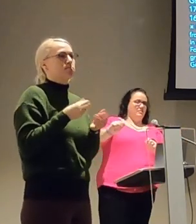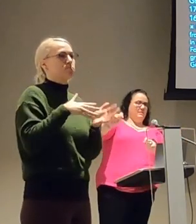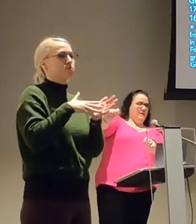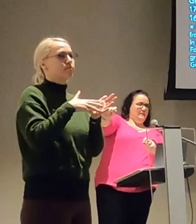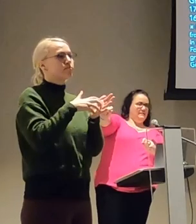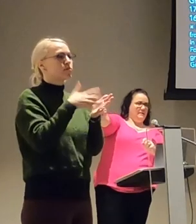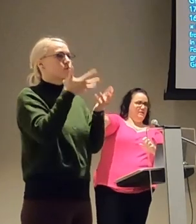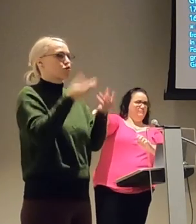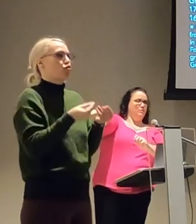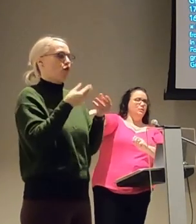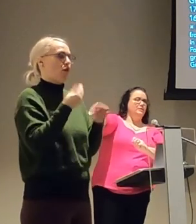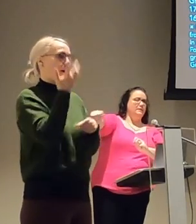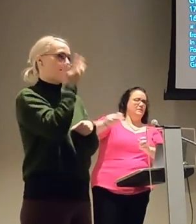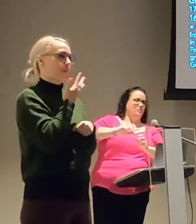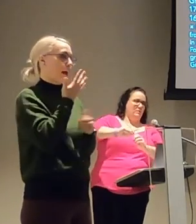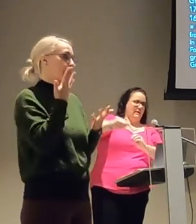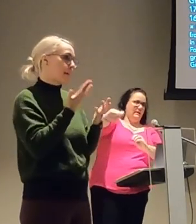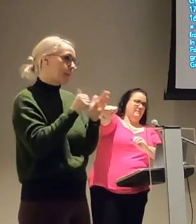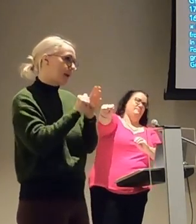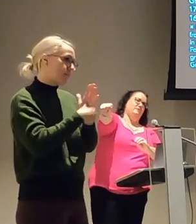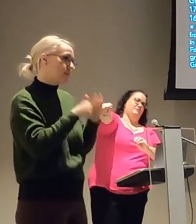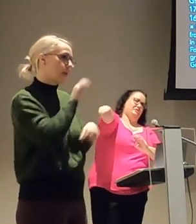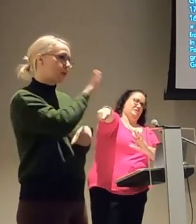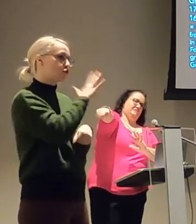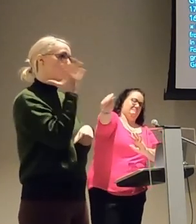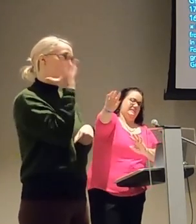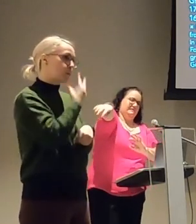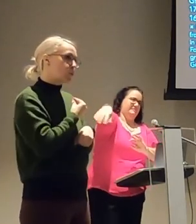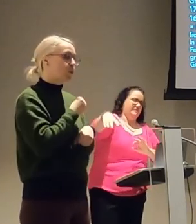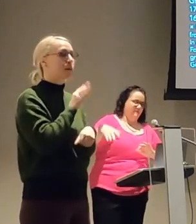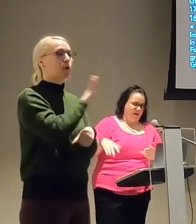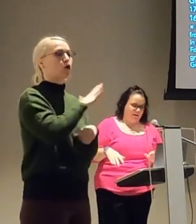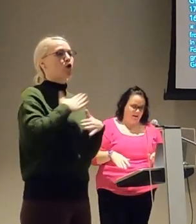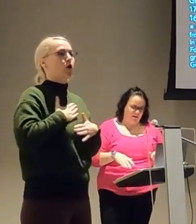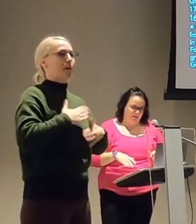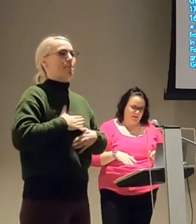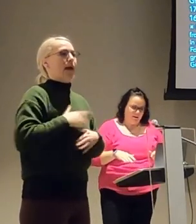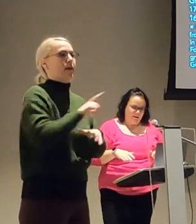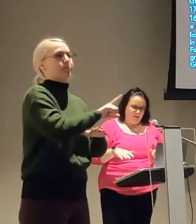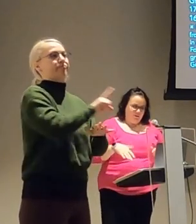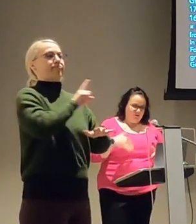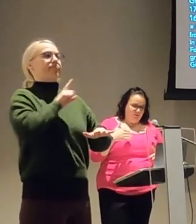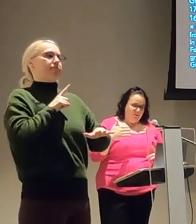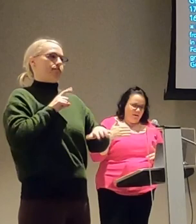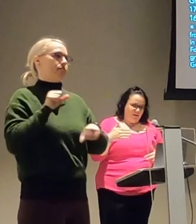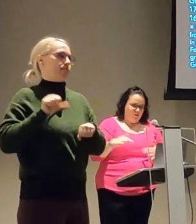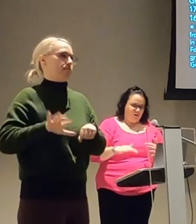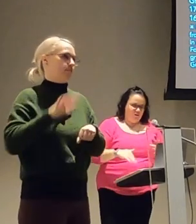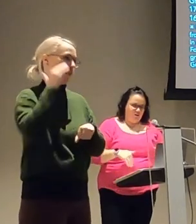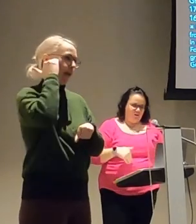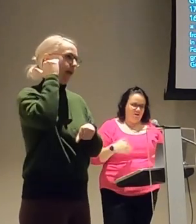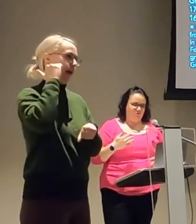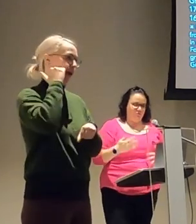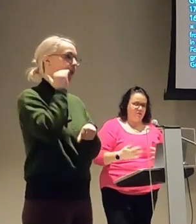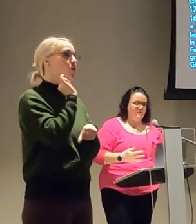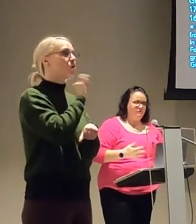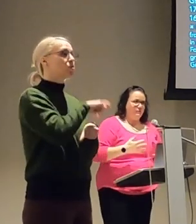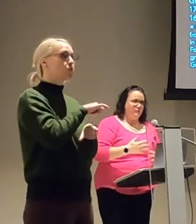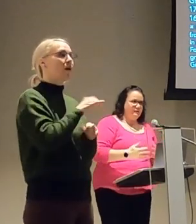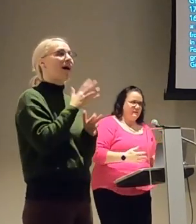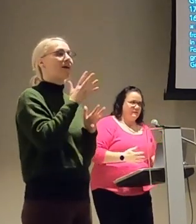But her body is kind of pulling away, you know, she's getting rid of that head. So that gesture kind